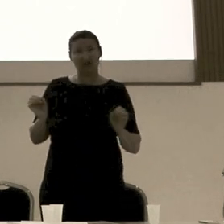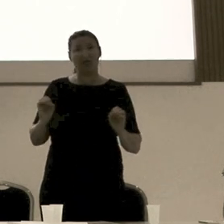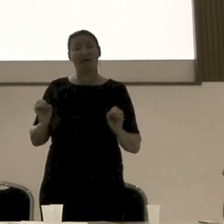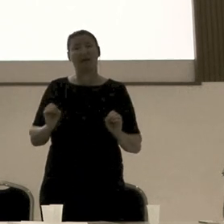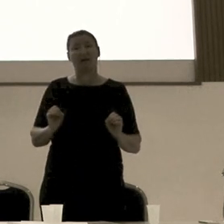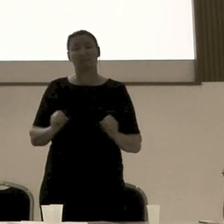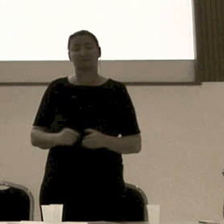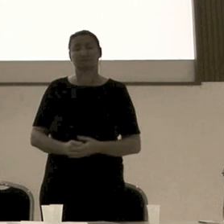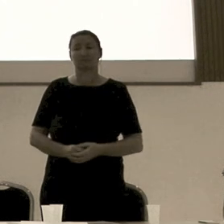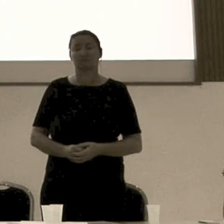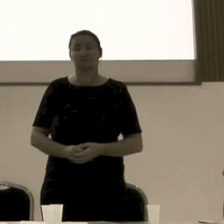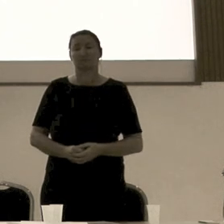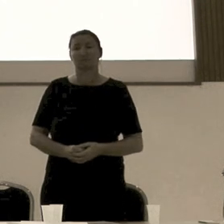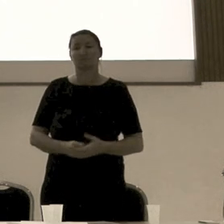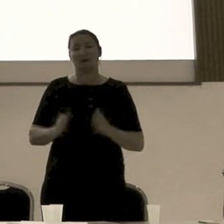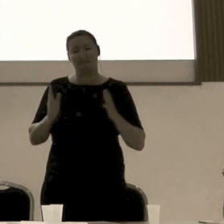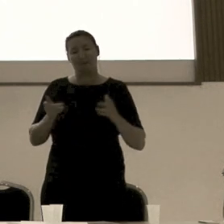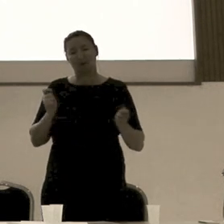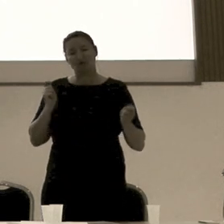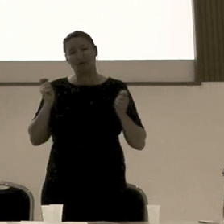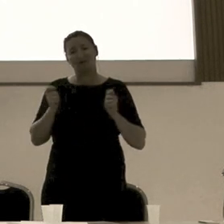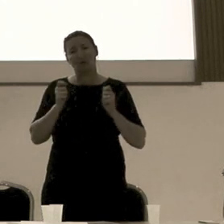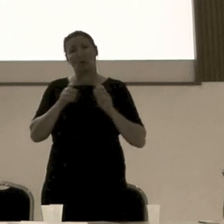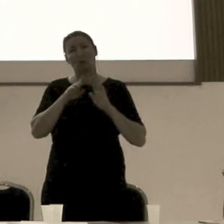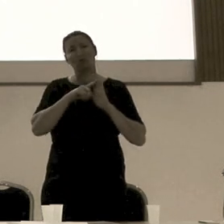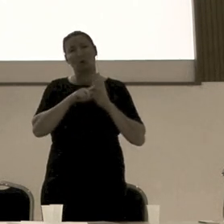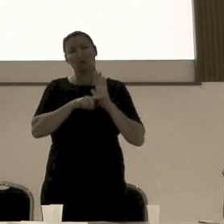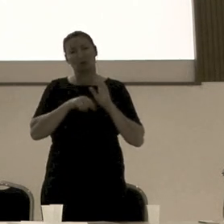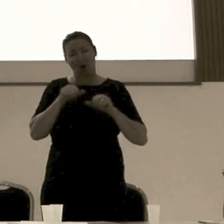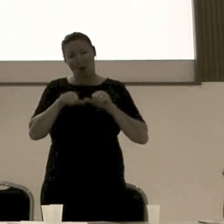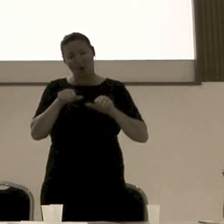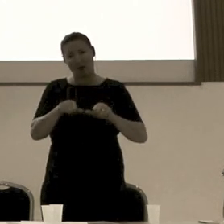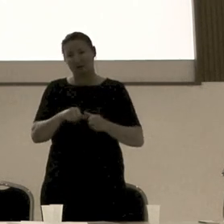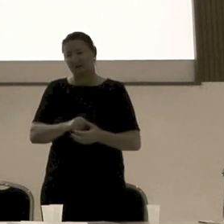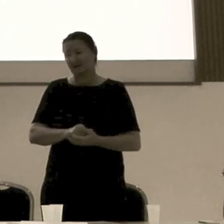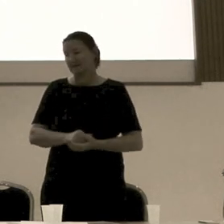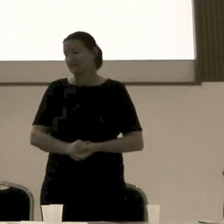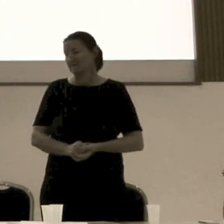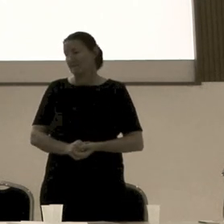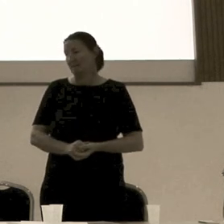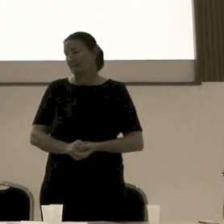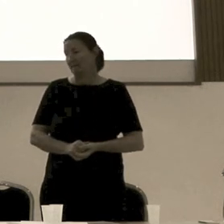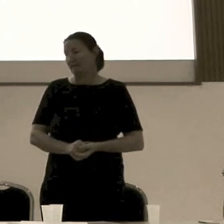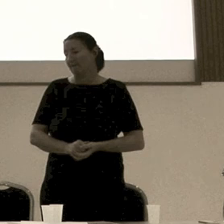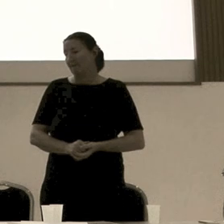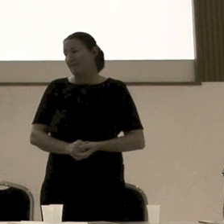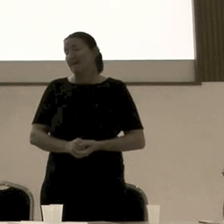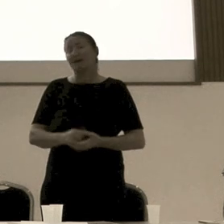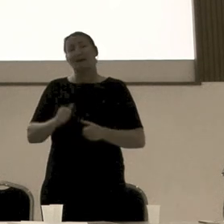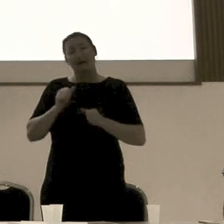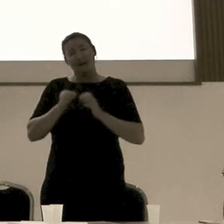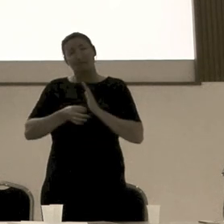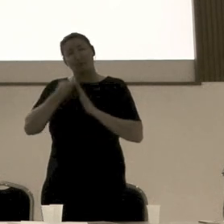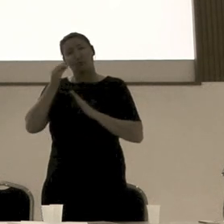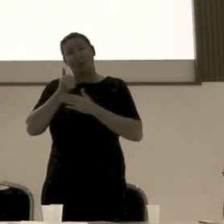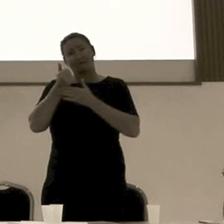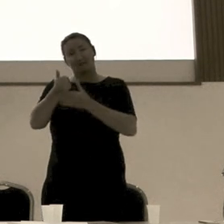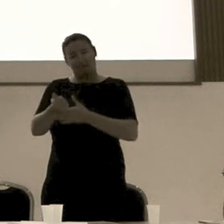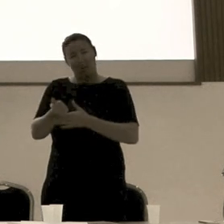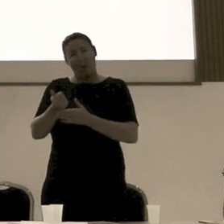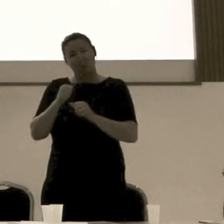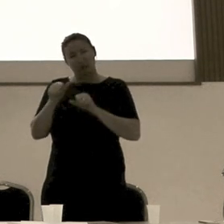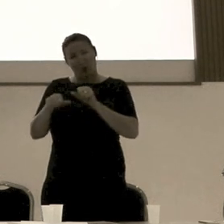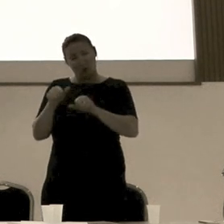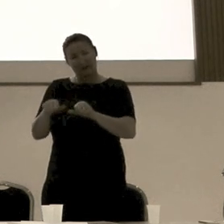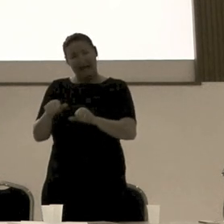Review existing protocols and systems to better coordinate adjustment and support processes between the central disability